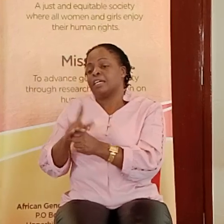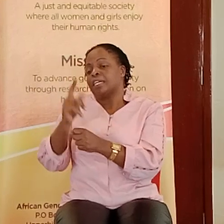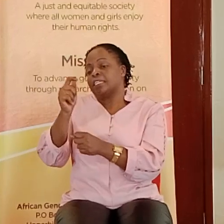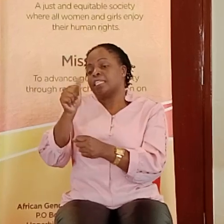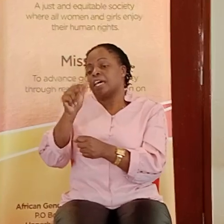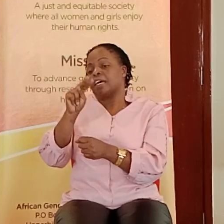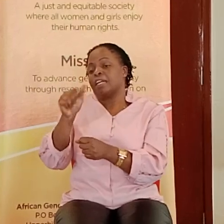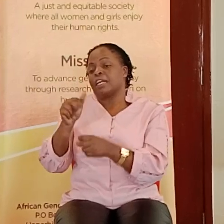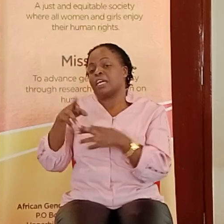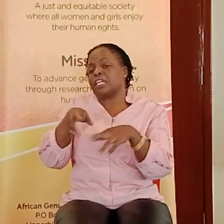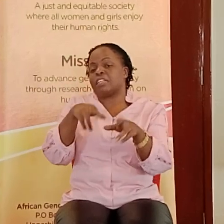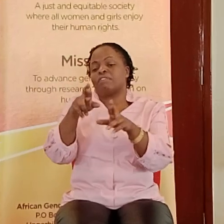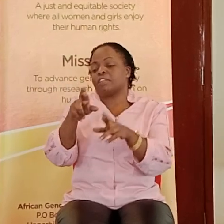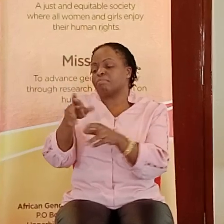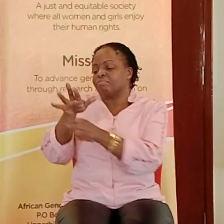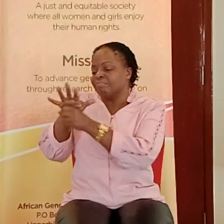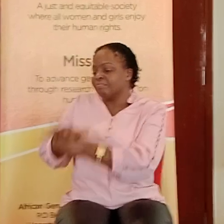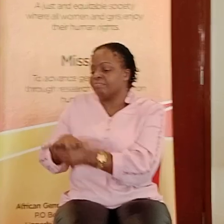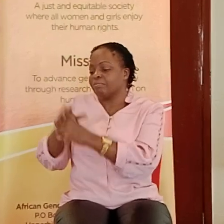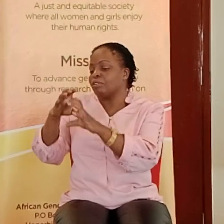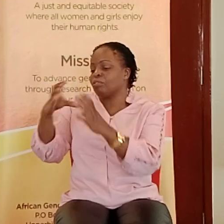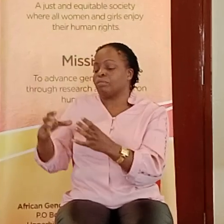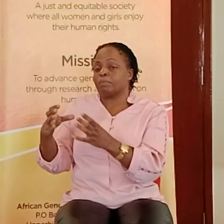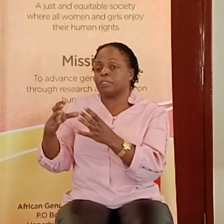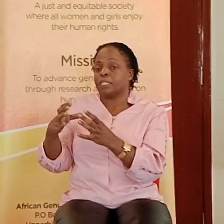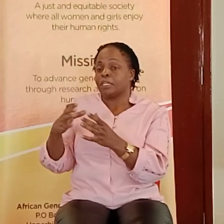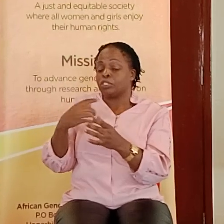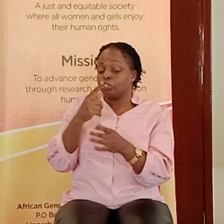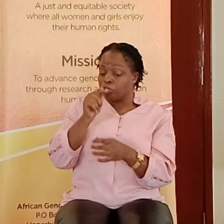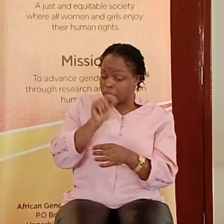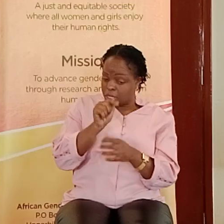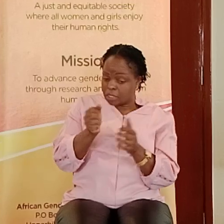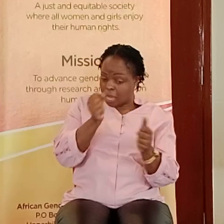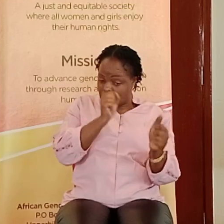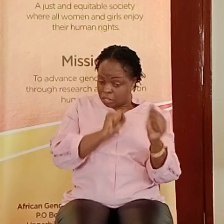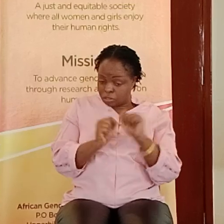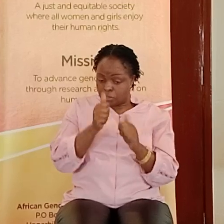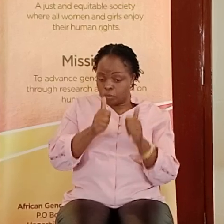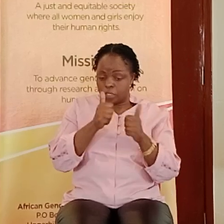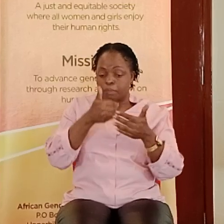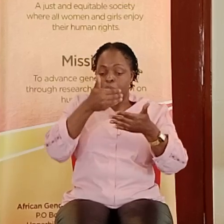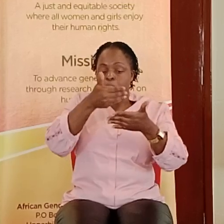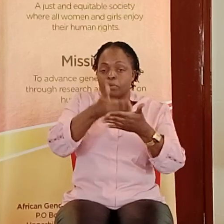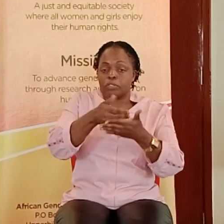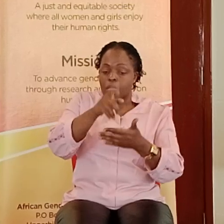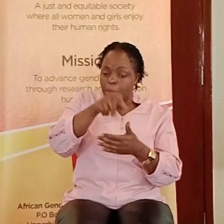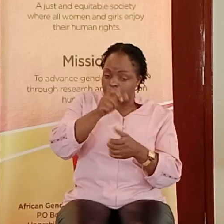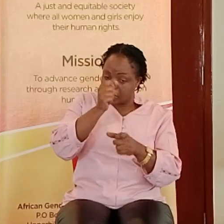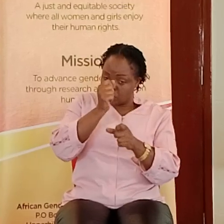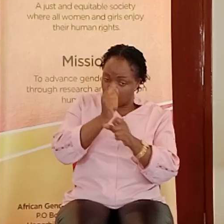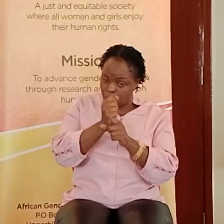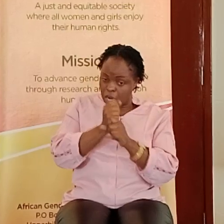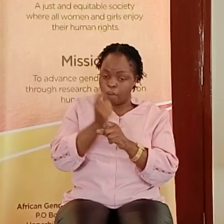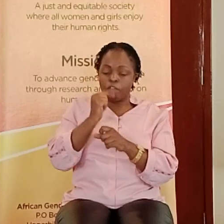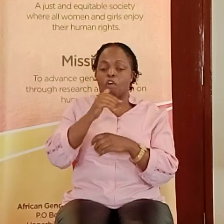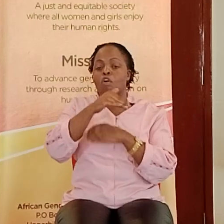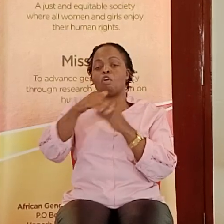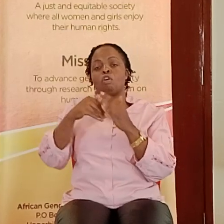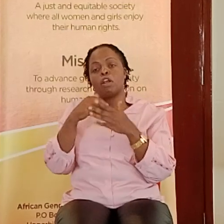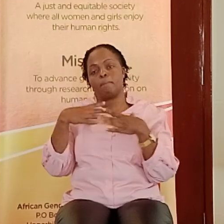important, that the actions that we are going to propose, let them work for those people. So it has to be something tangible,